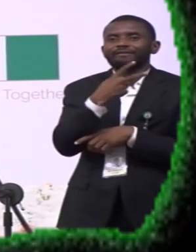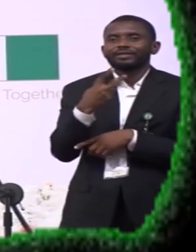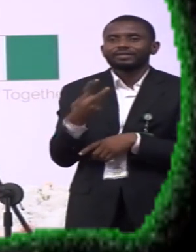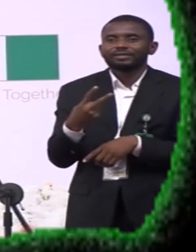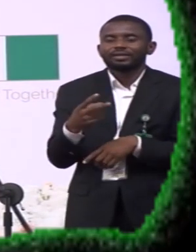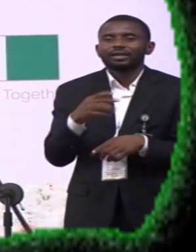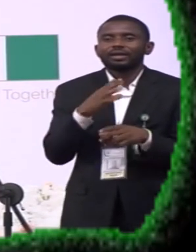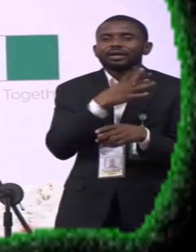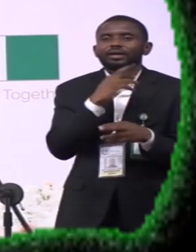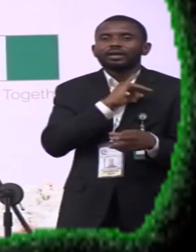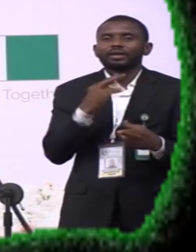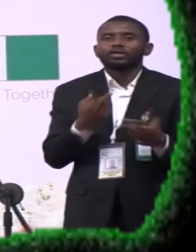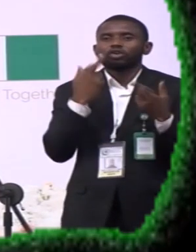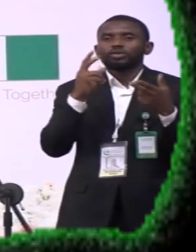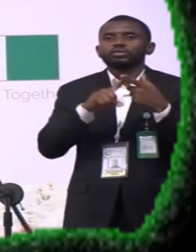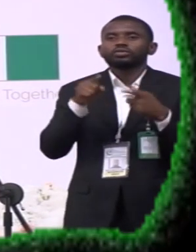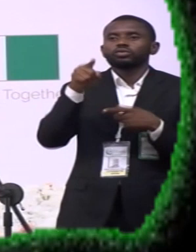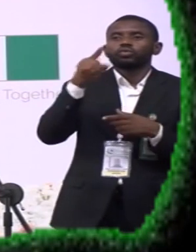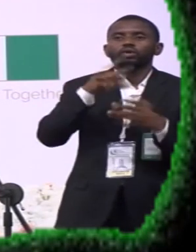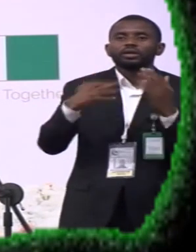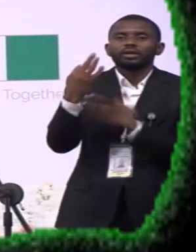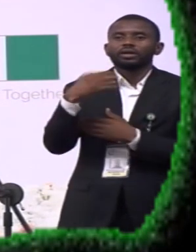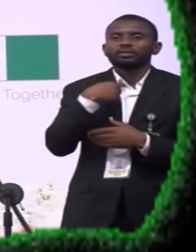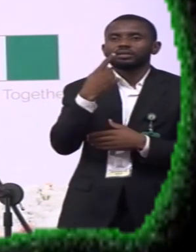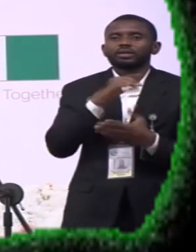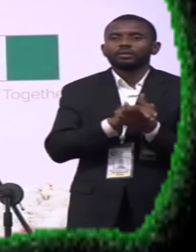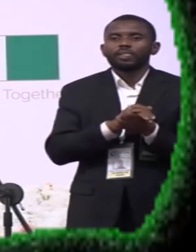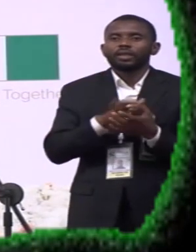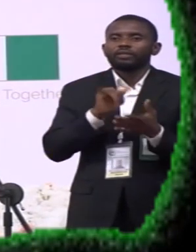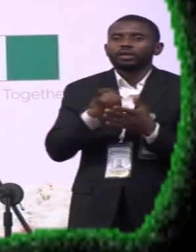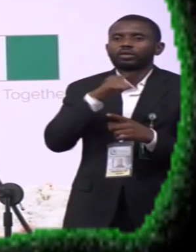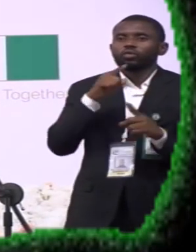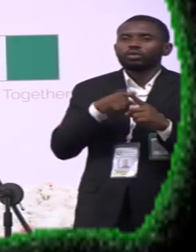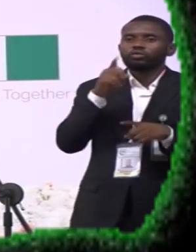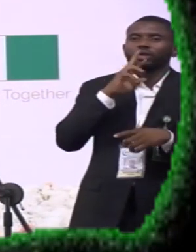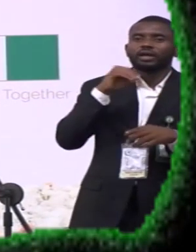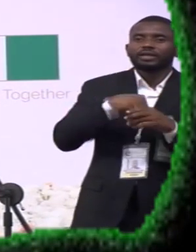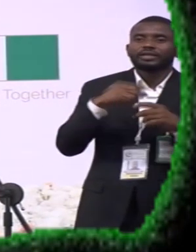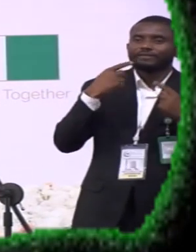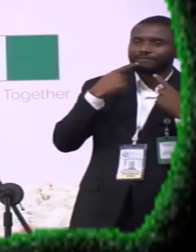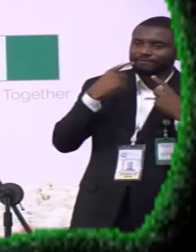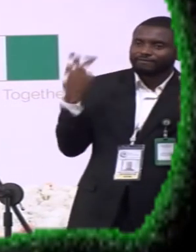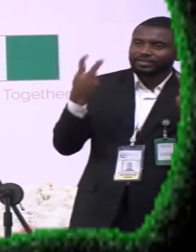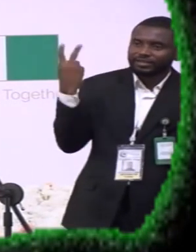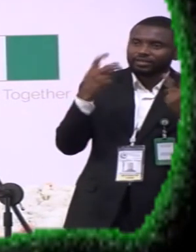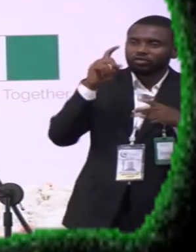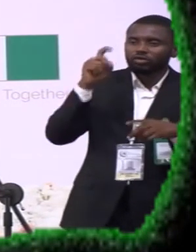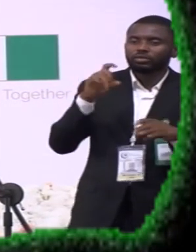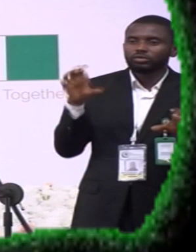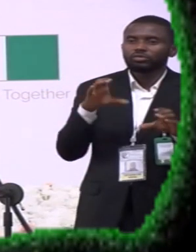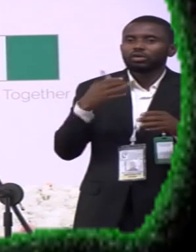I recommend to you what Allah has said, that when you are in victory, you must do. Praising